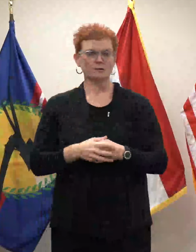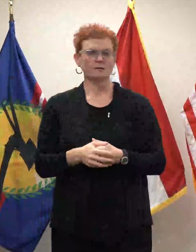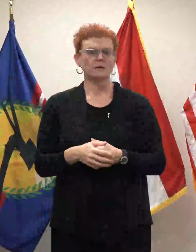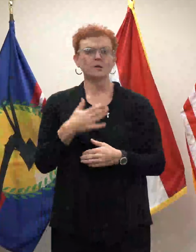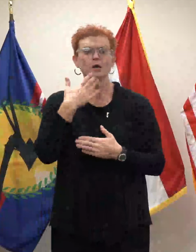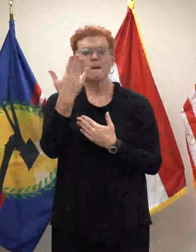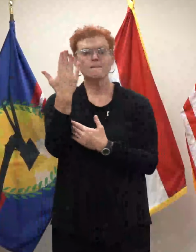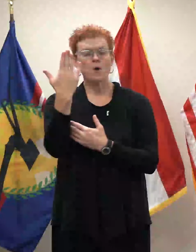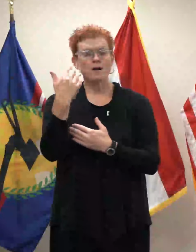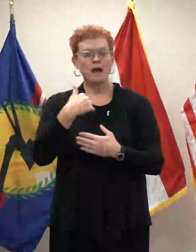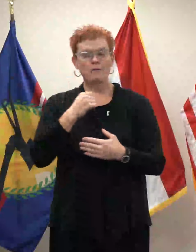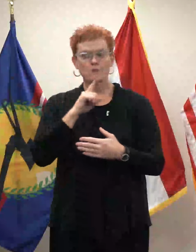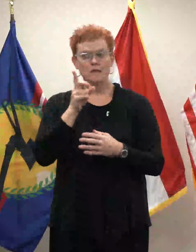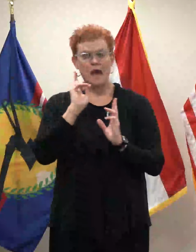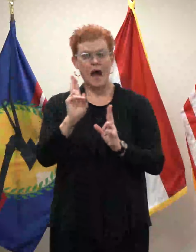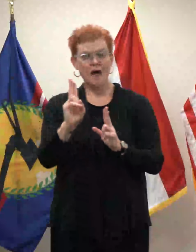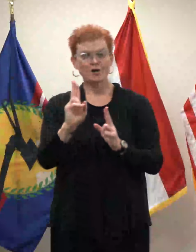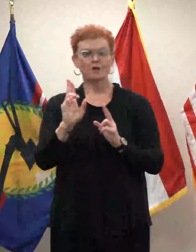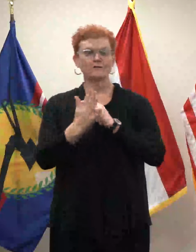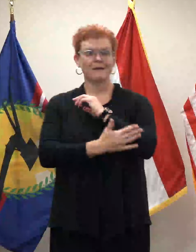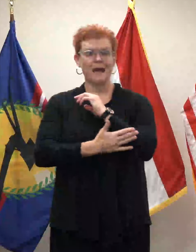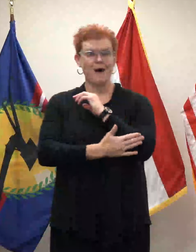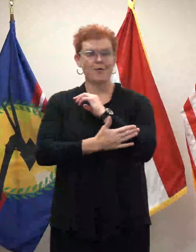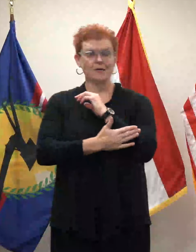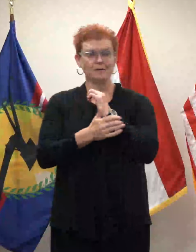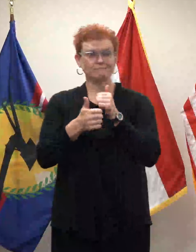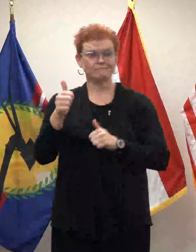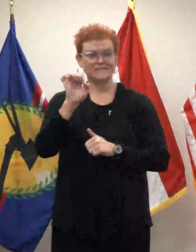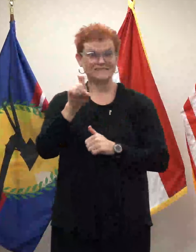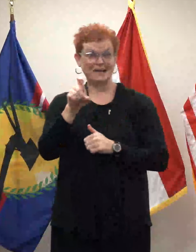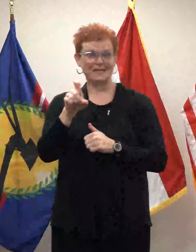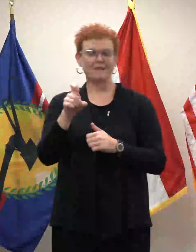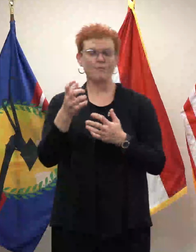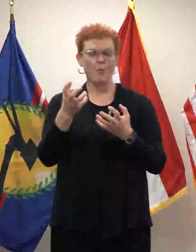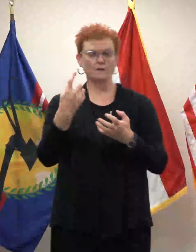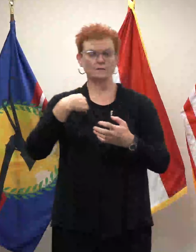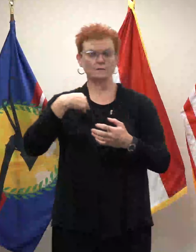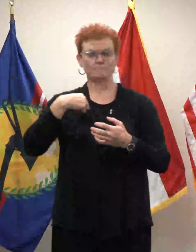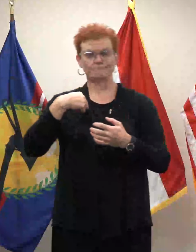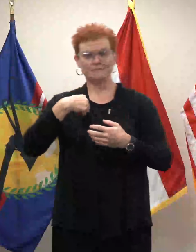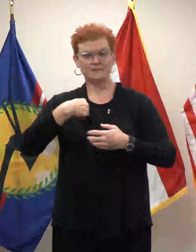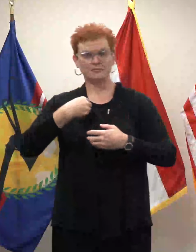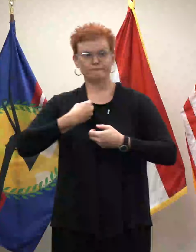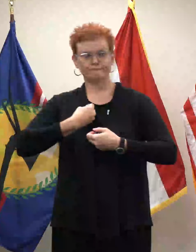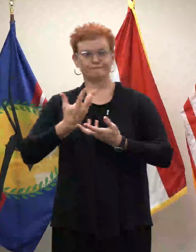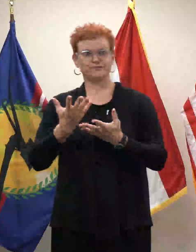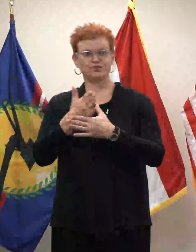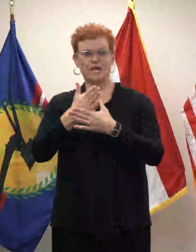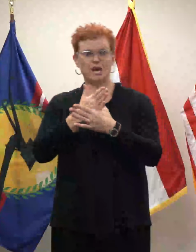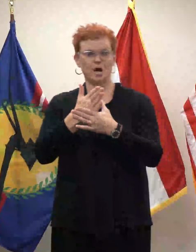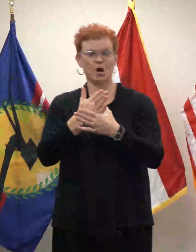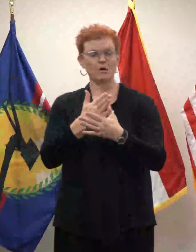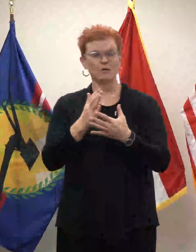Good morning. I am really honored that the county executive allowed me to spend some time talking to you all this morning about what's going on, what we can do, and